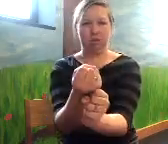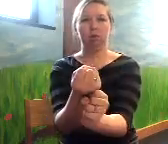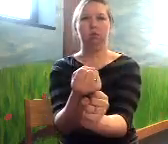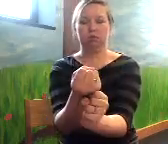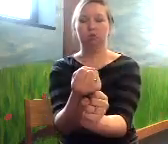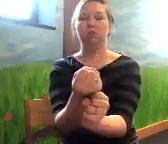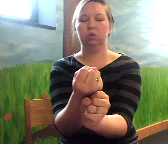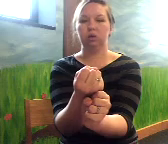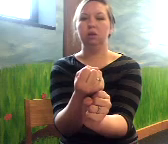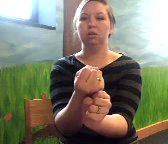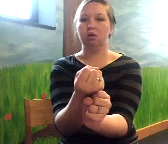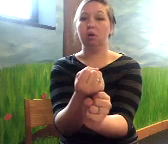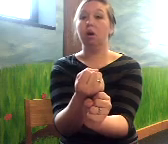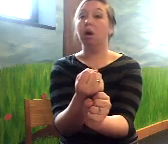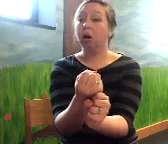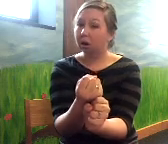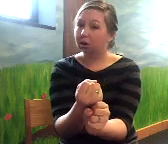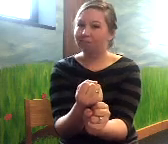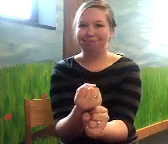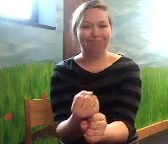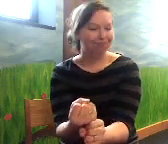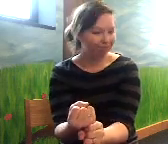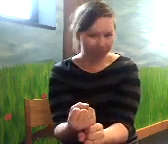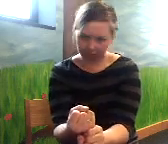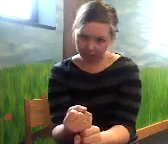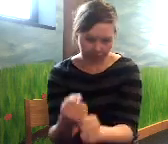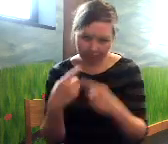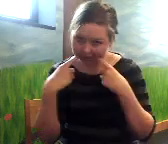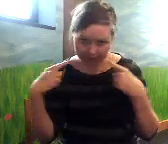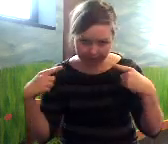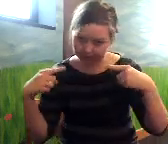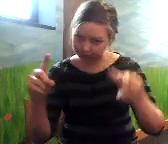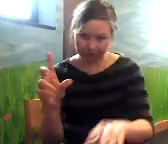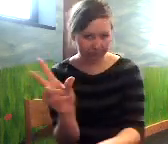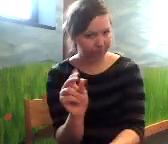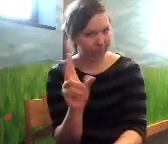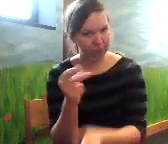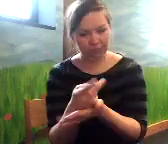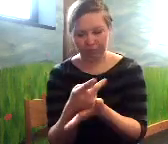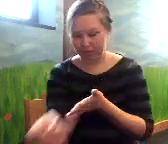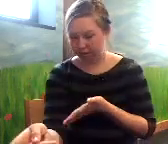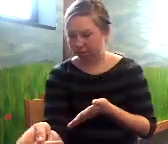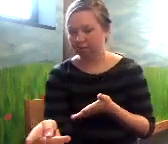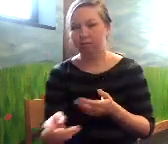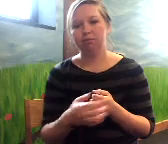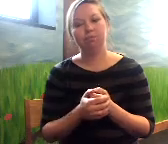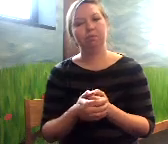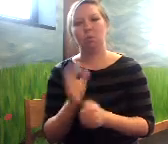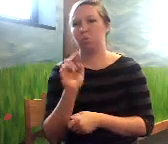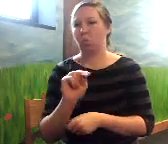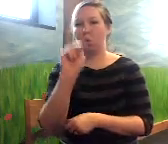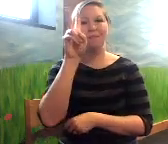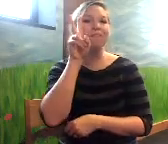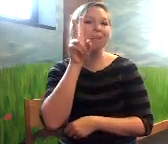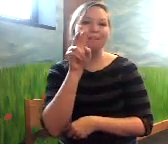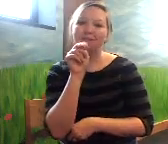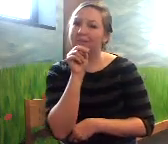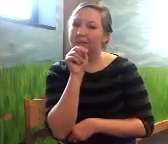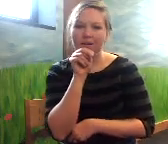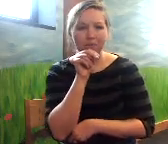North Vietnamese to the negotiating table. In fact, it failed miserably. It turned international